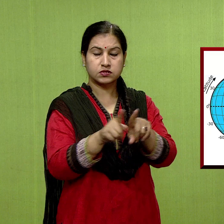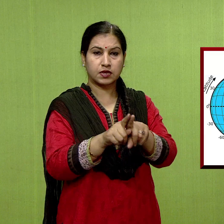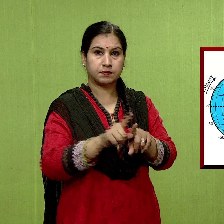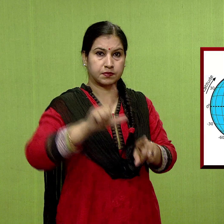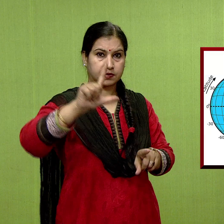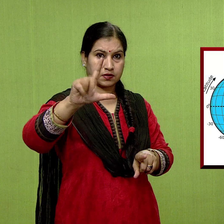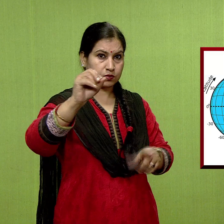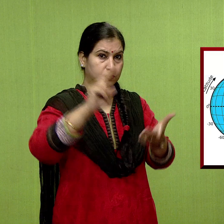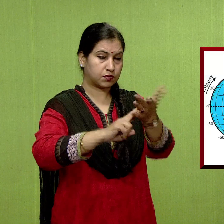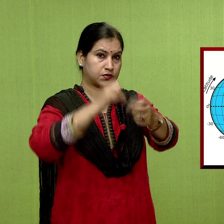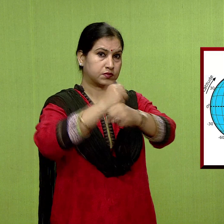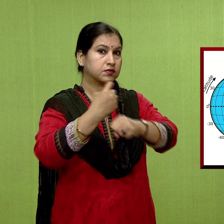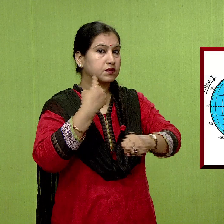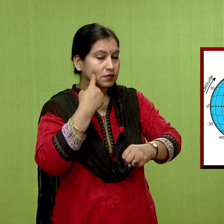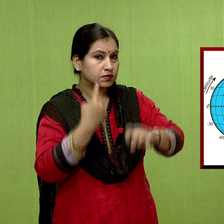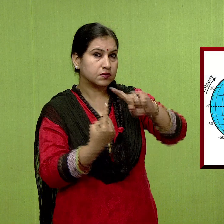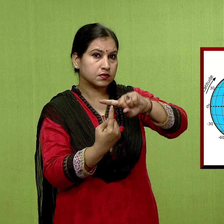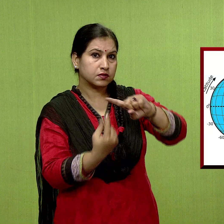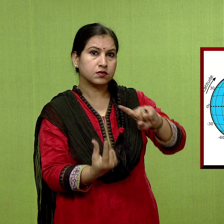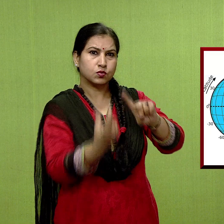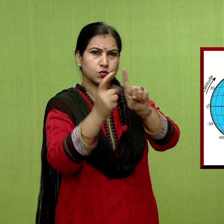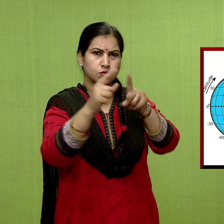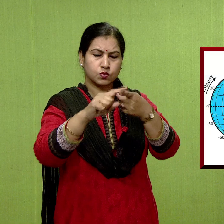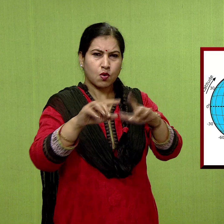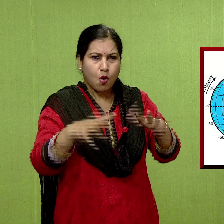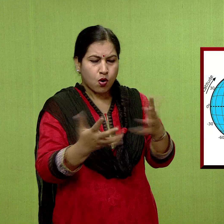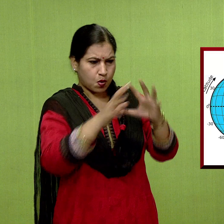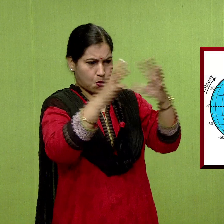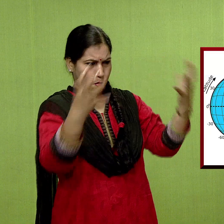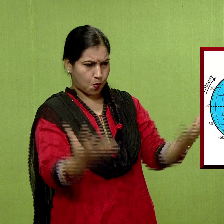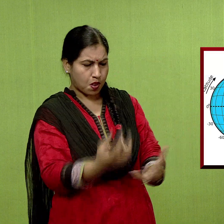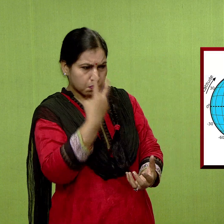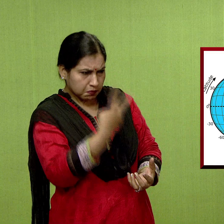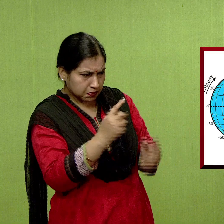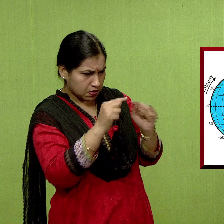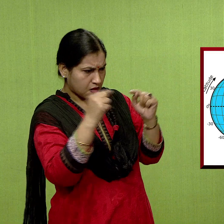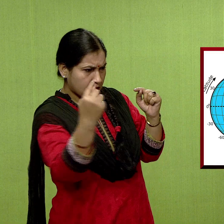Or in other words, what are these long lines and straight lines?